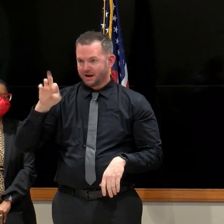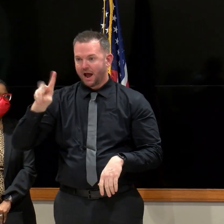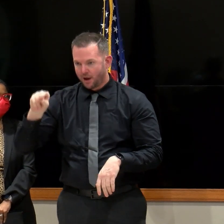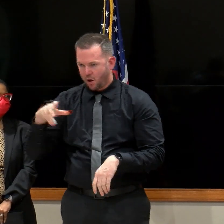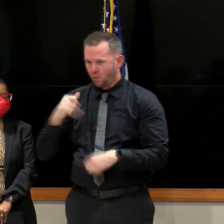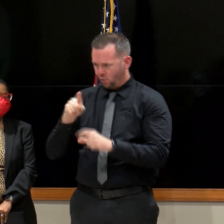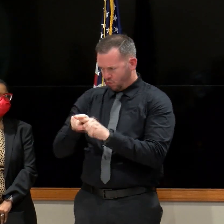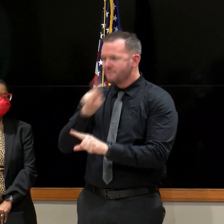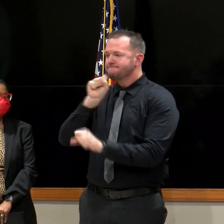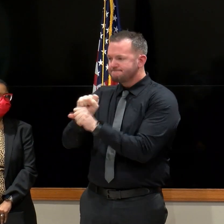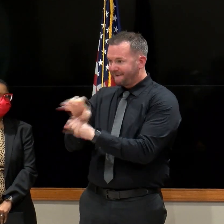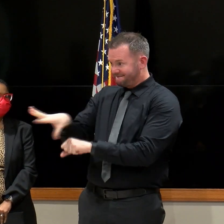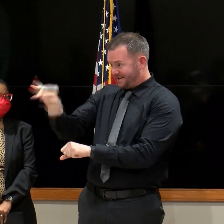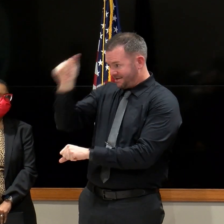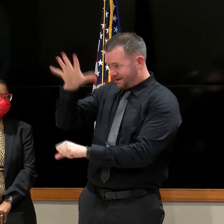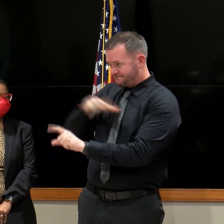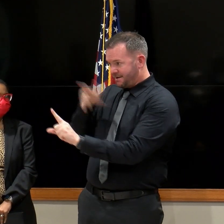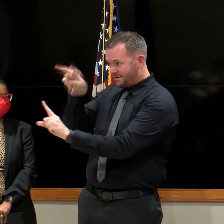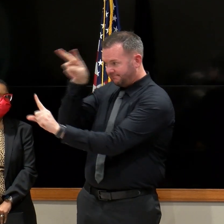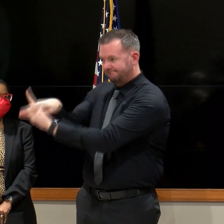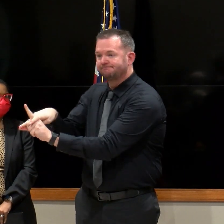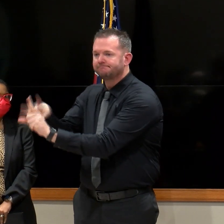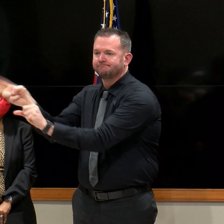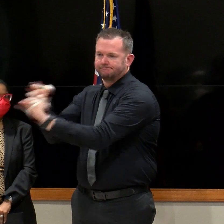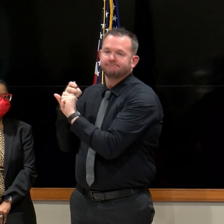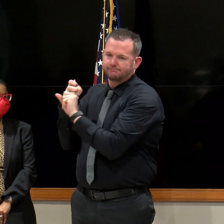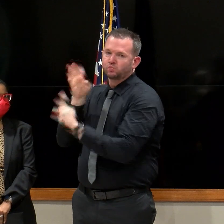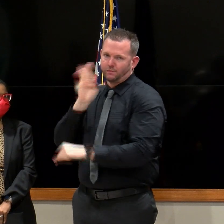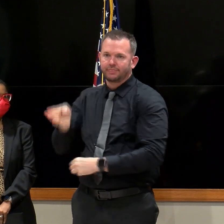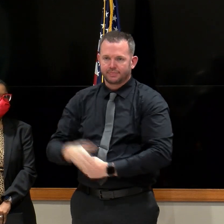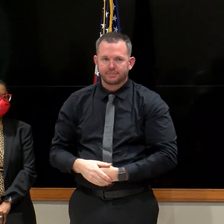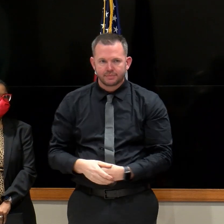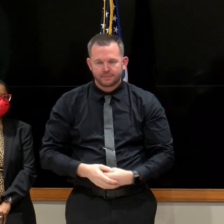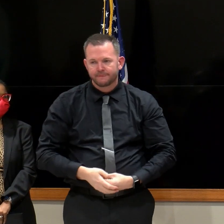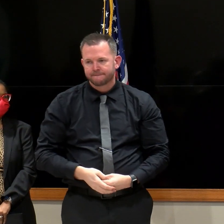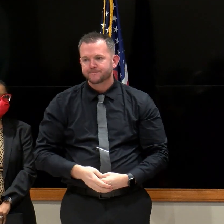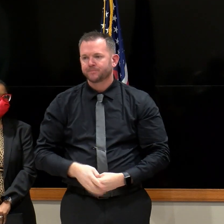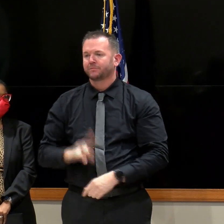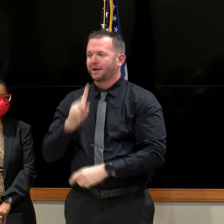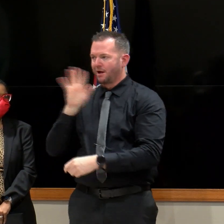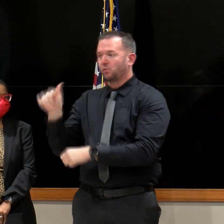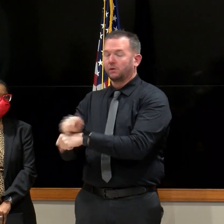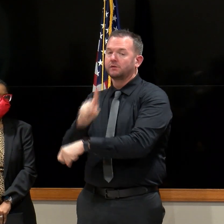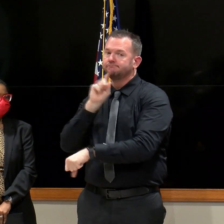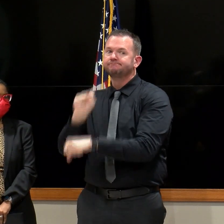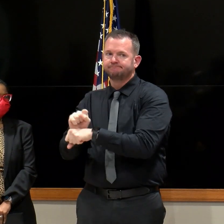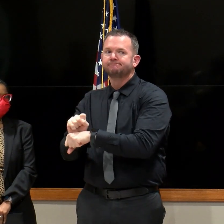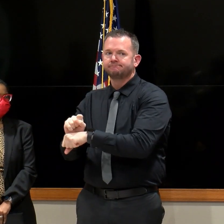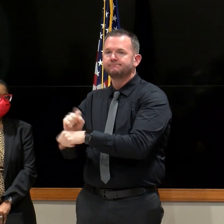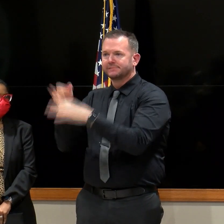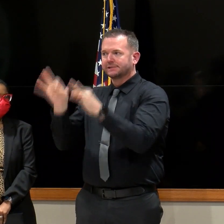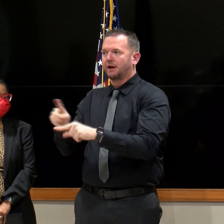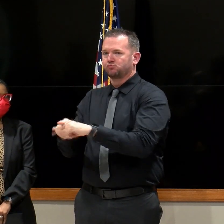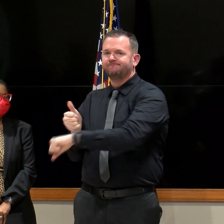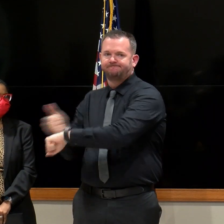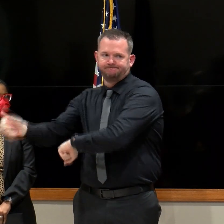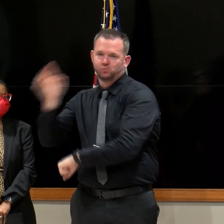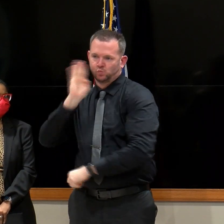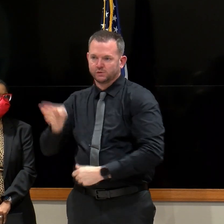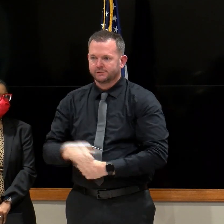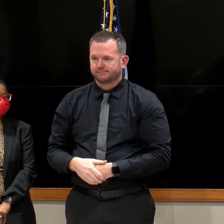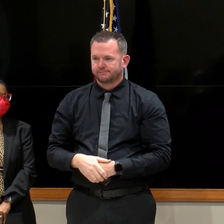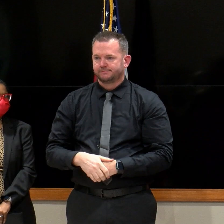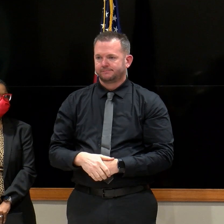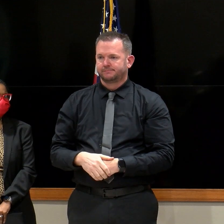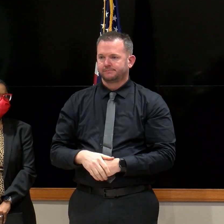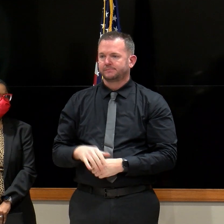individual. We want to find him and arrest him and bring charges against him. Quite frankly, I view it as almost like attempted murder